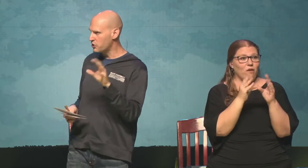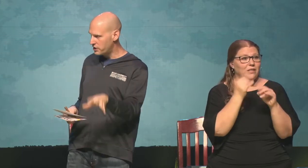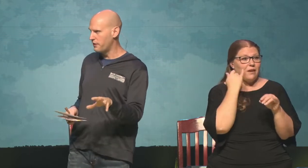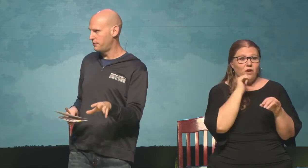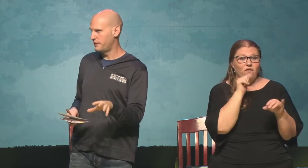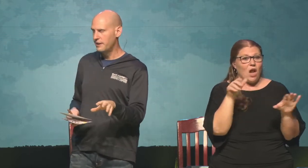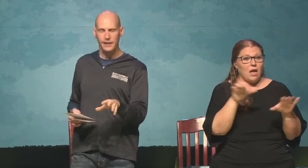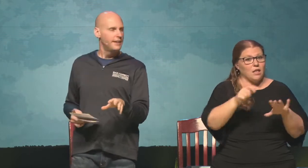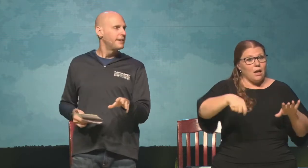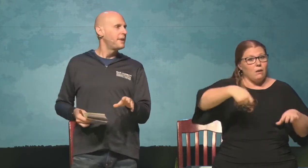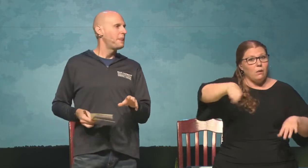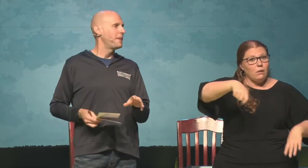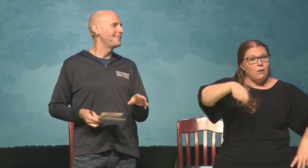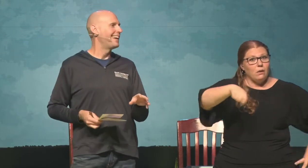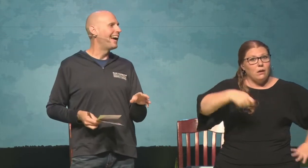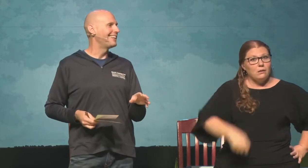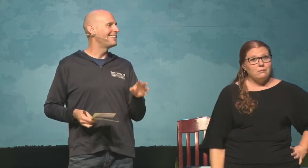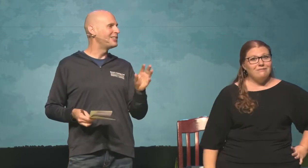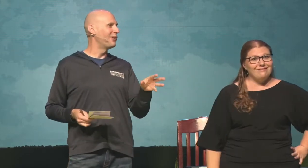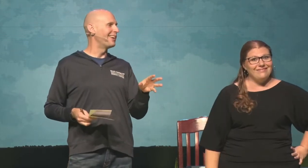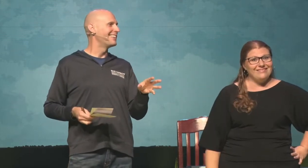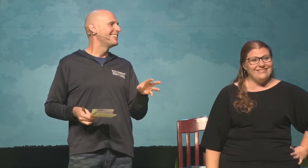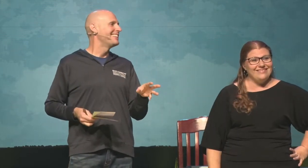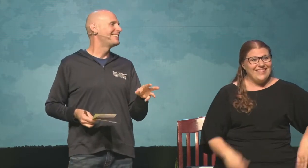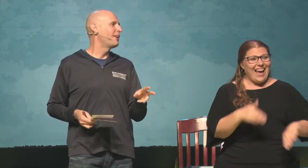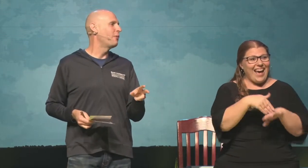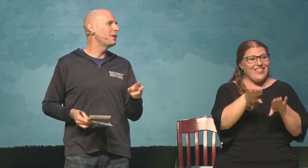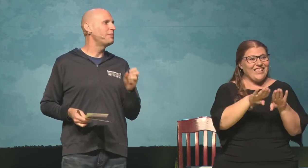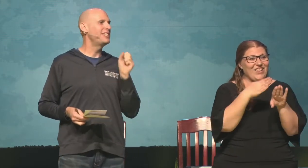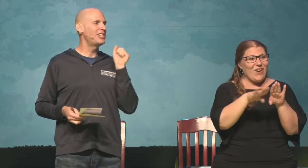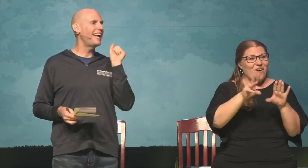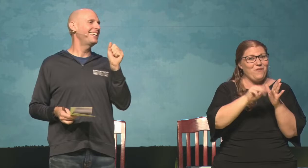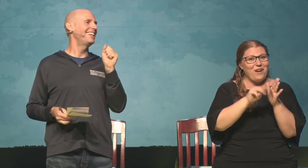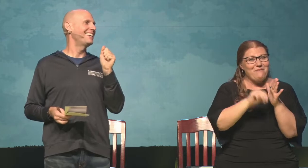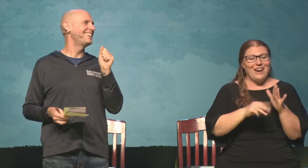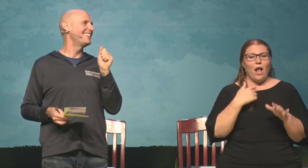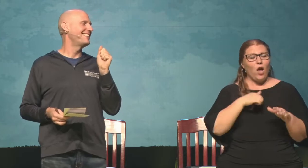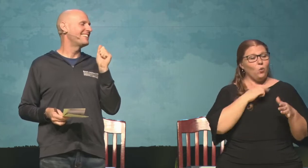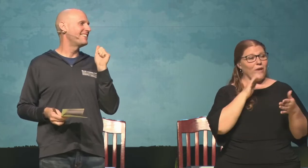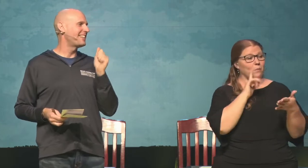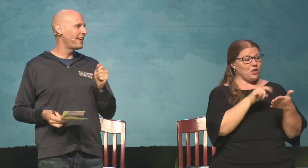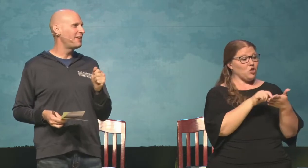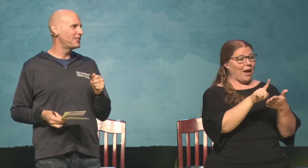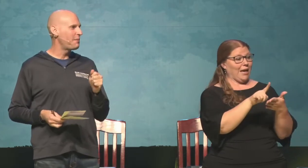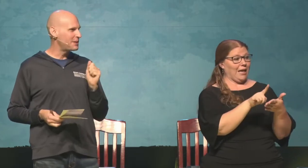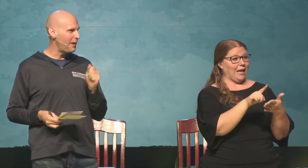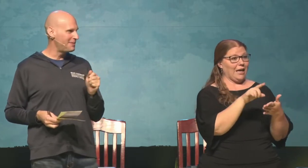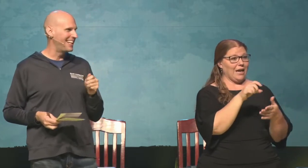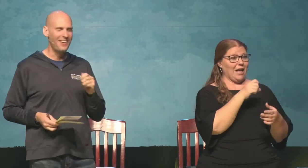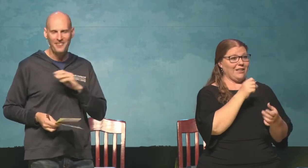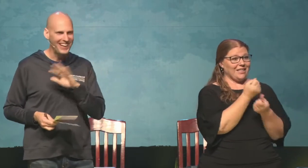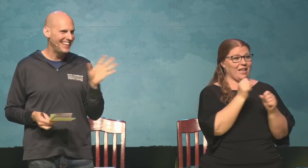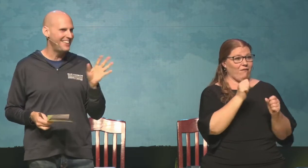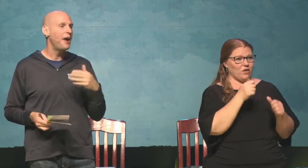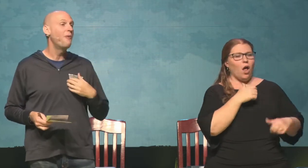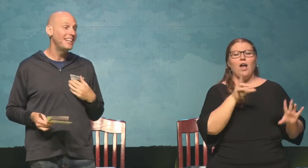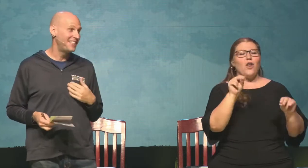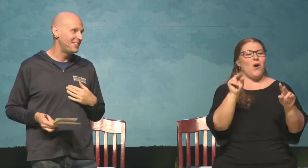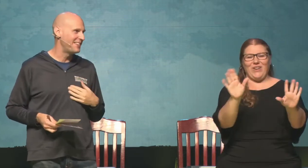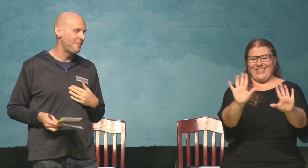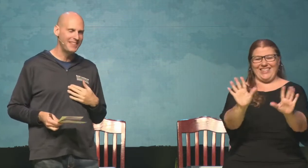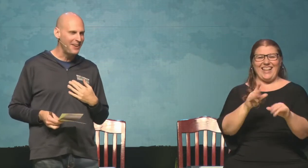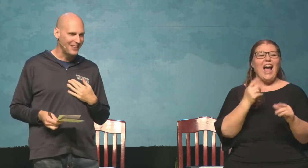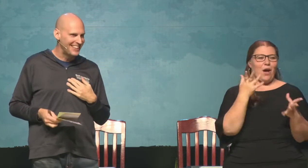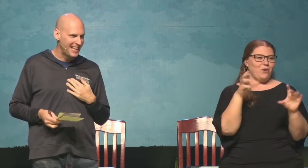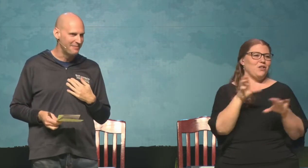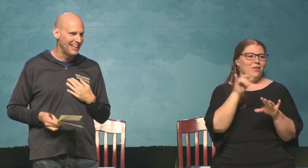done a shift at the door. So we'll be checking the Salvation Army's website. No, we're not going to. I wanted to